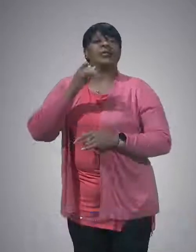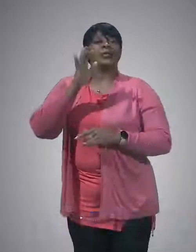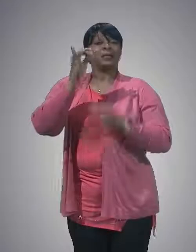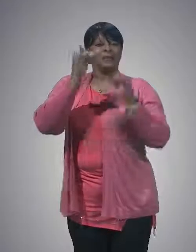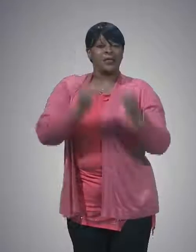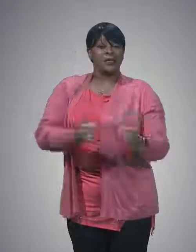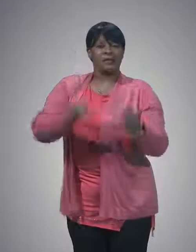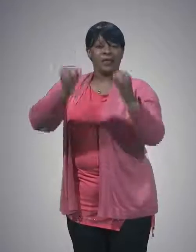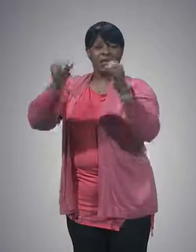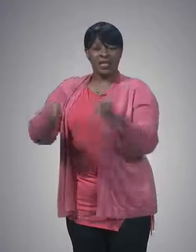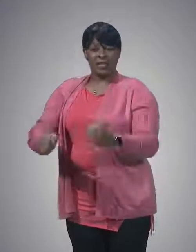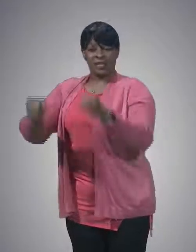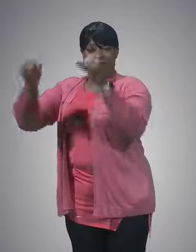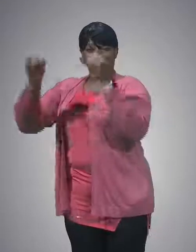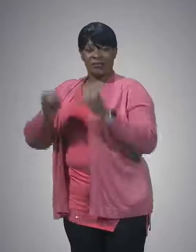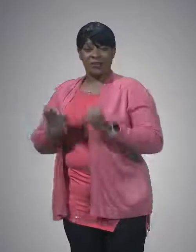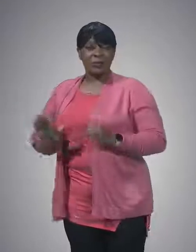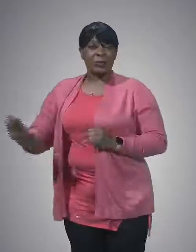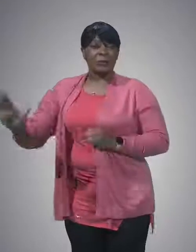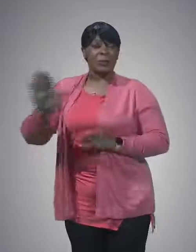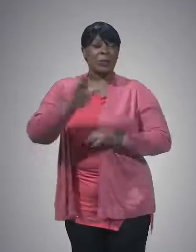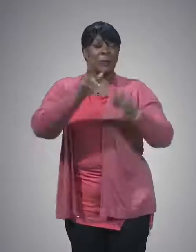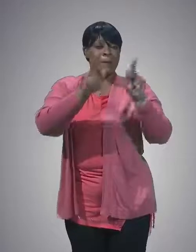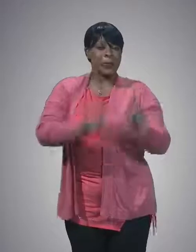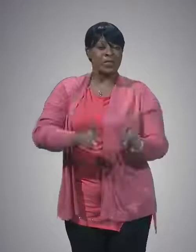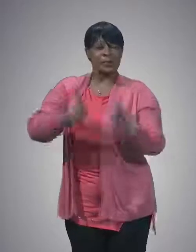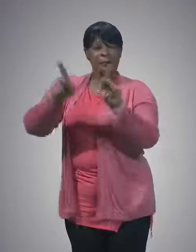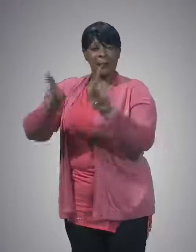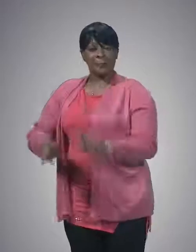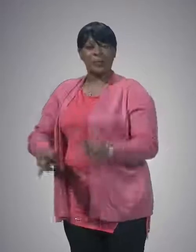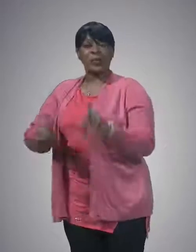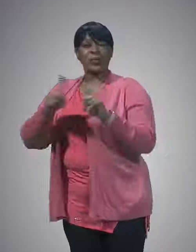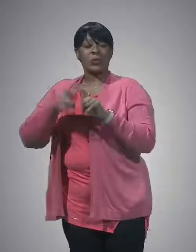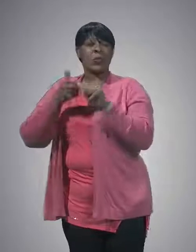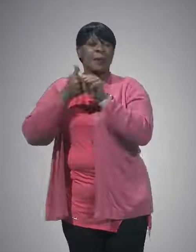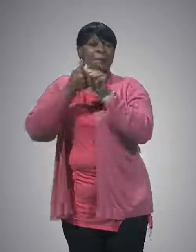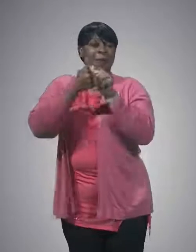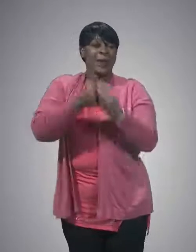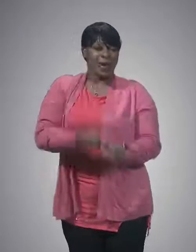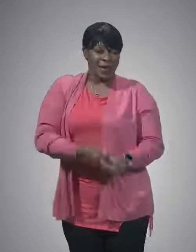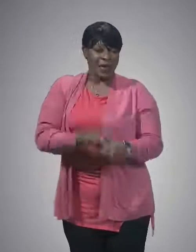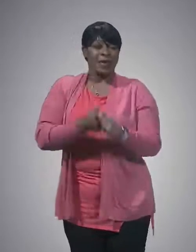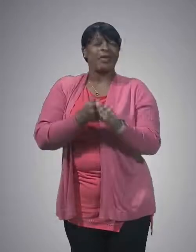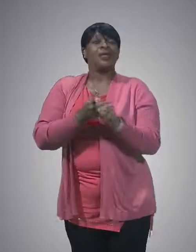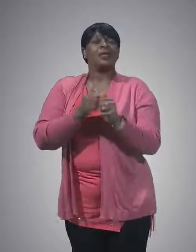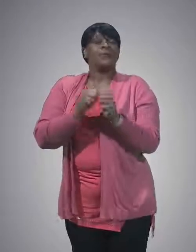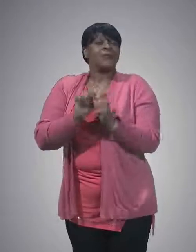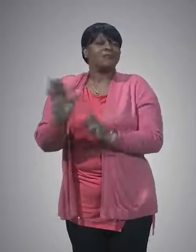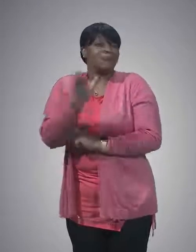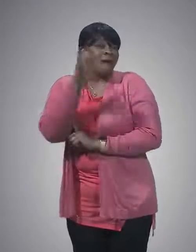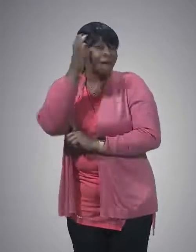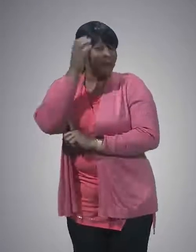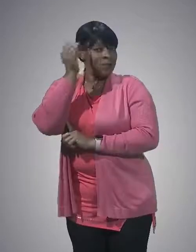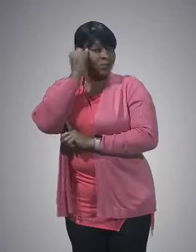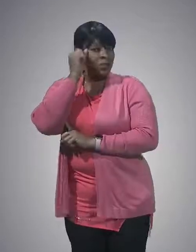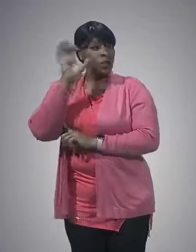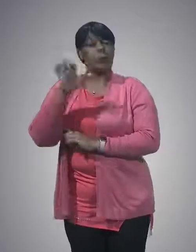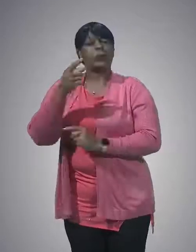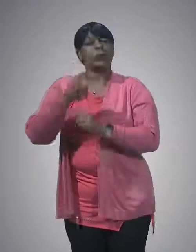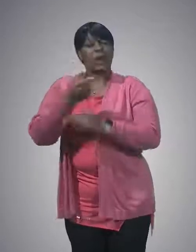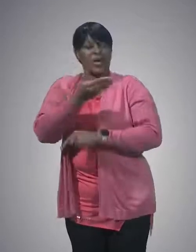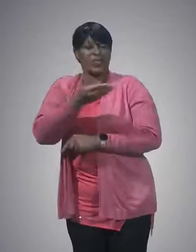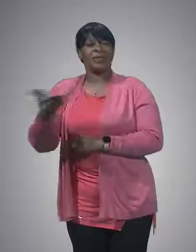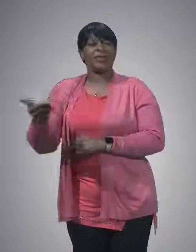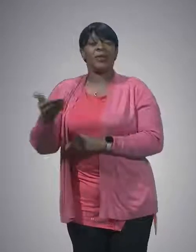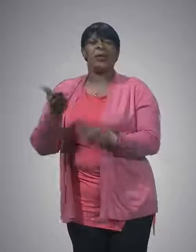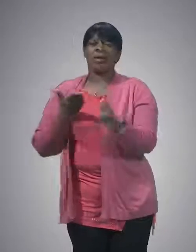by individual, person by person, who complies with common sense and doing the right thing that will